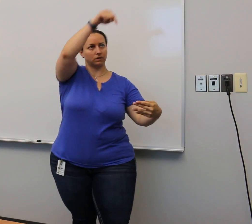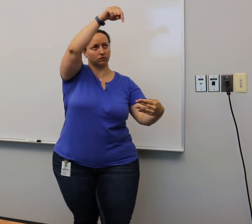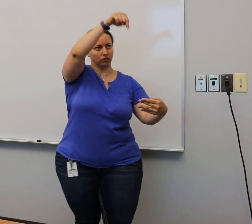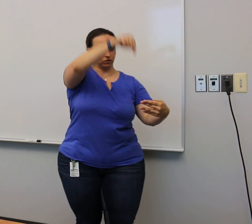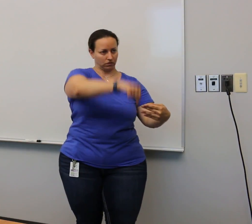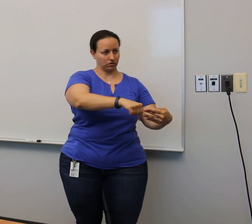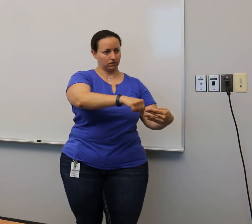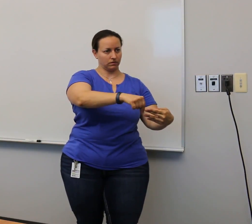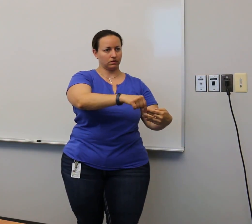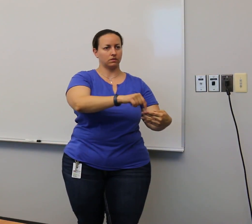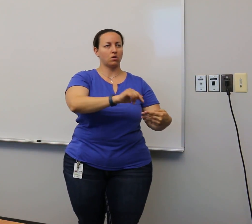all line up.